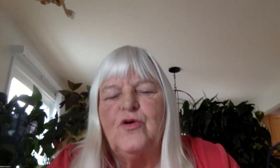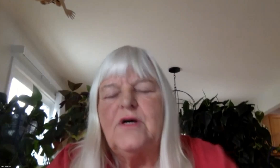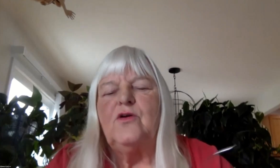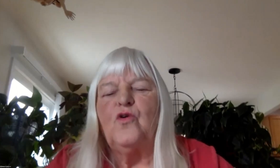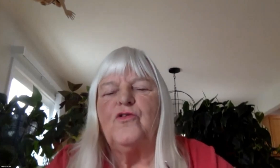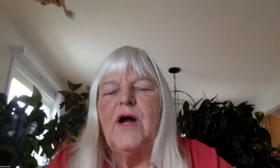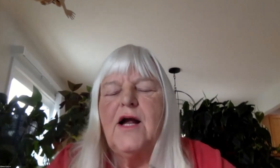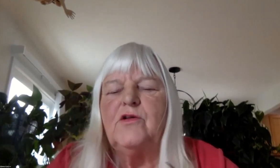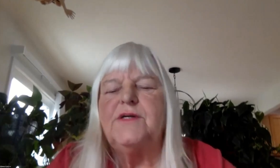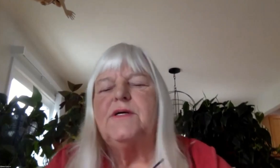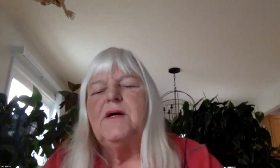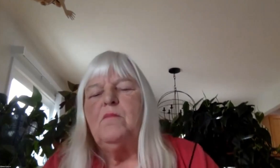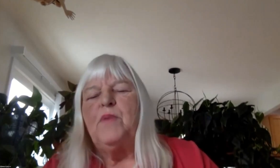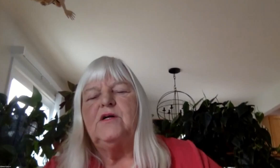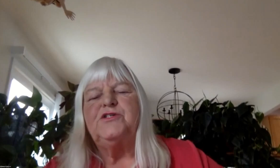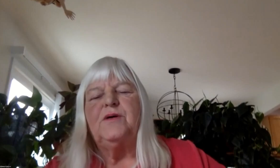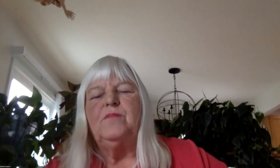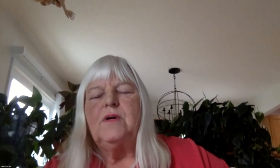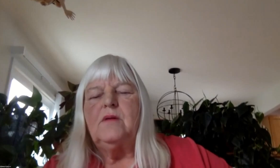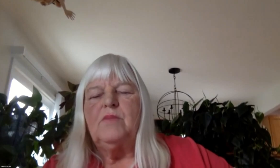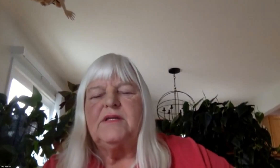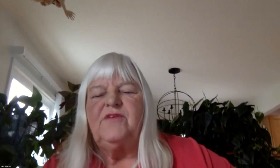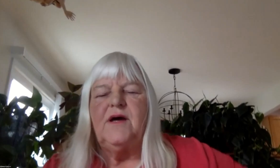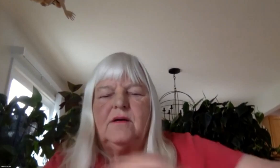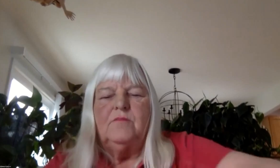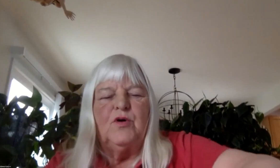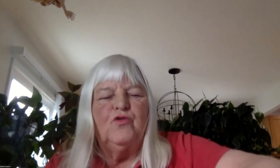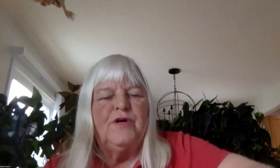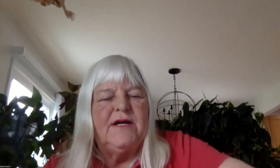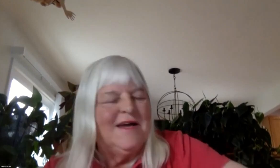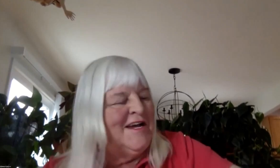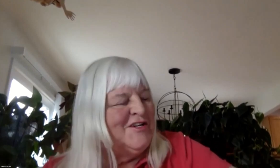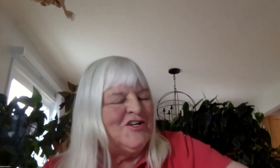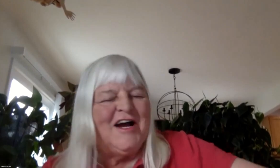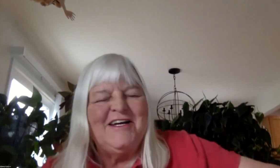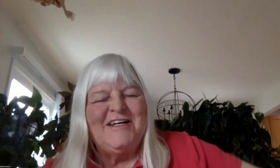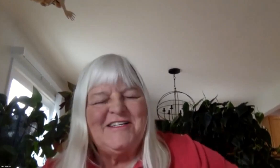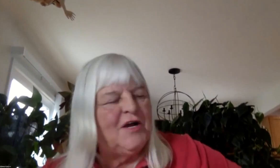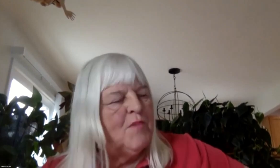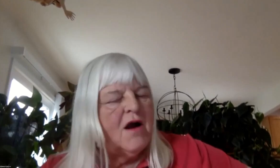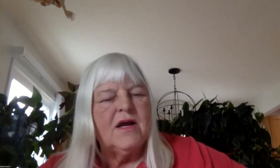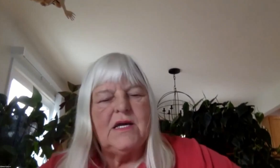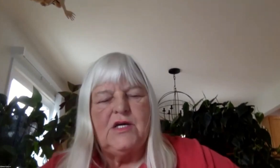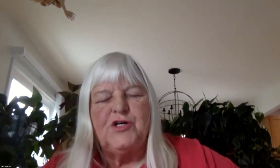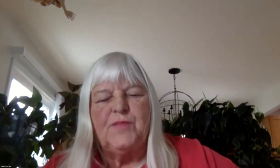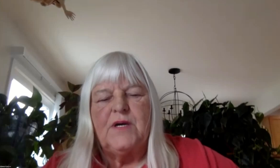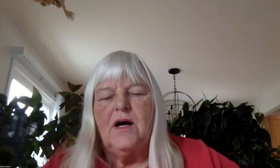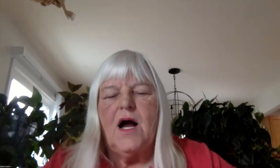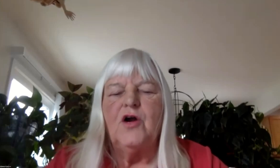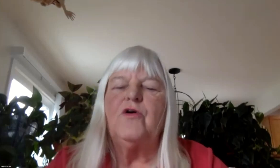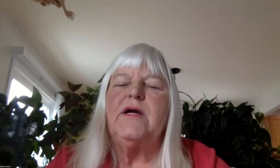Peru, Northern Ireland, Belgium, Bolivia, Burundi, China, Denmark,